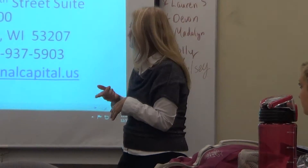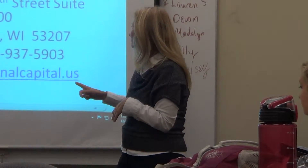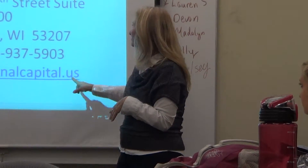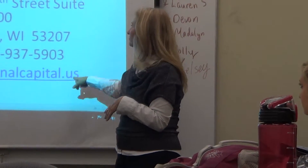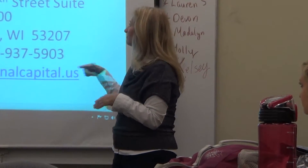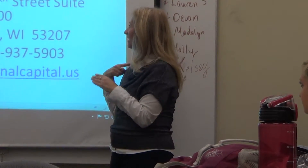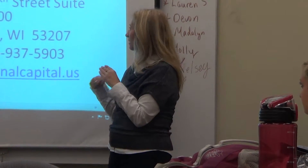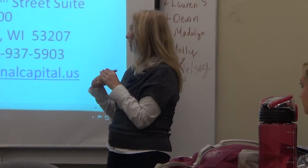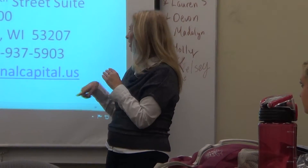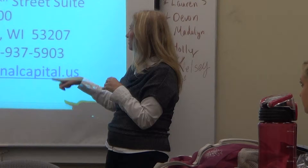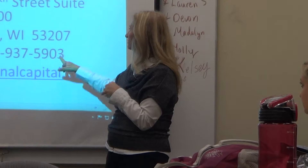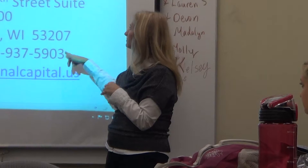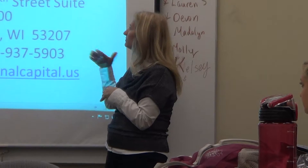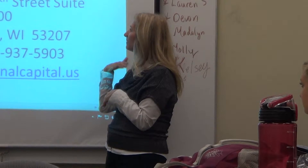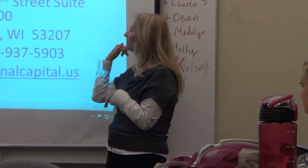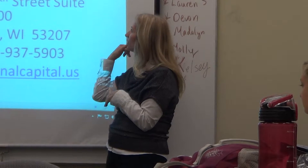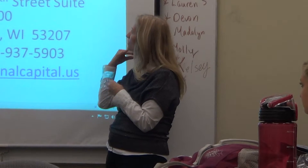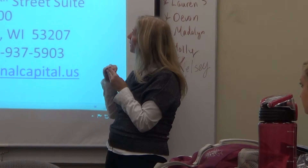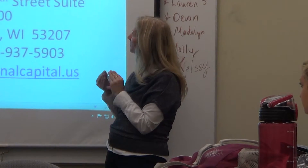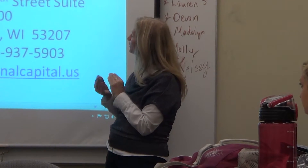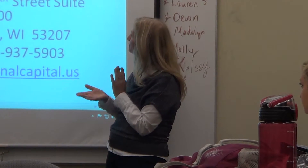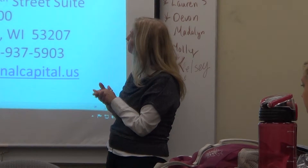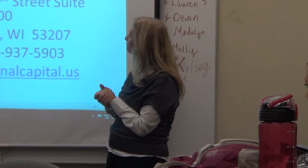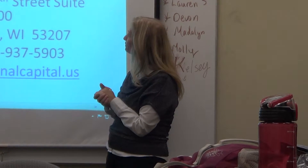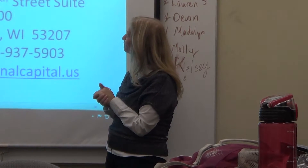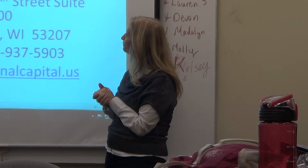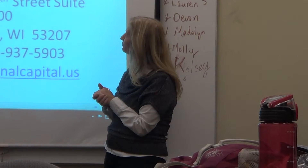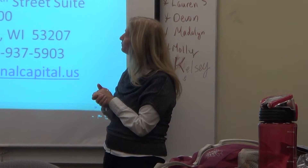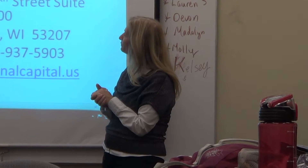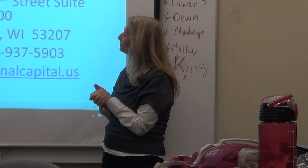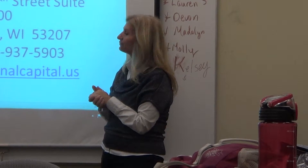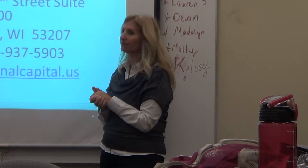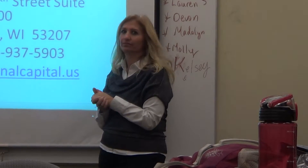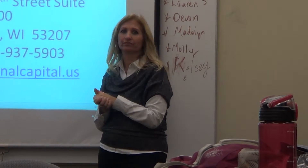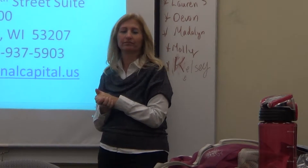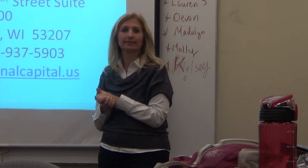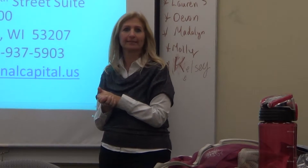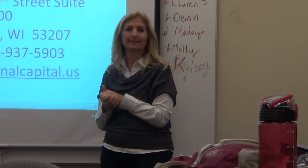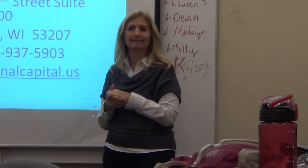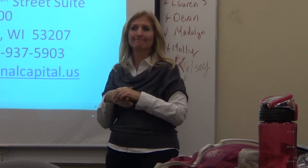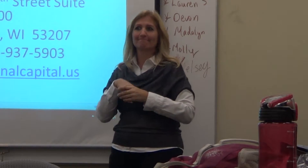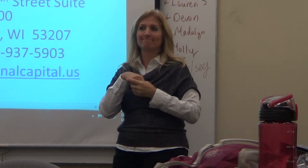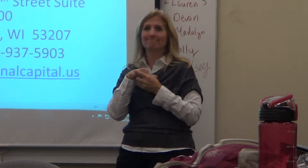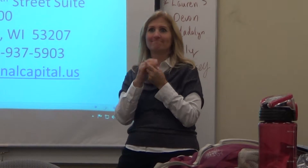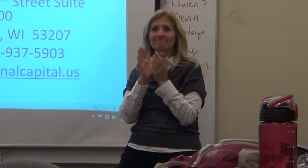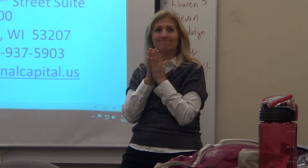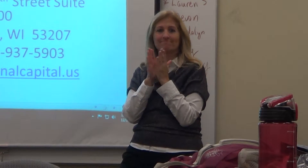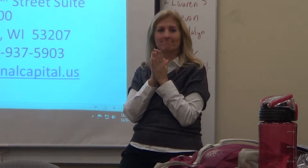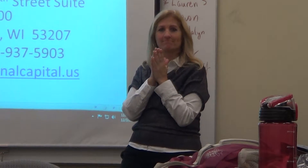this PowerPoint or Apache Trails and Water Tower View, go ahead and contact me. Here's my email address, phone number.